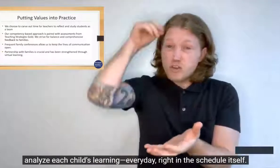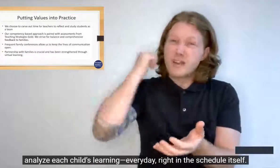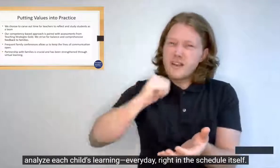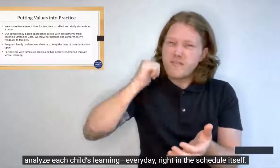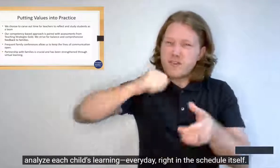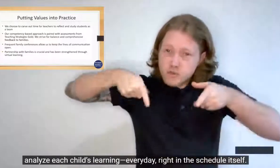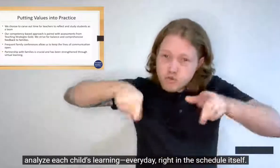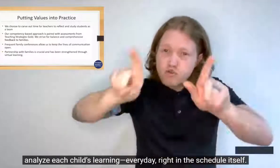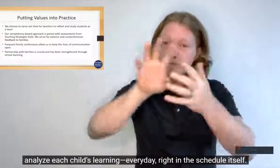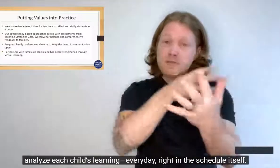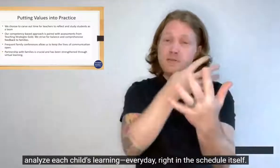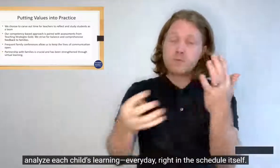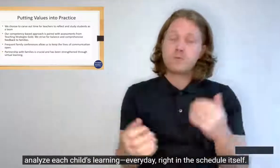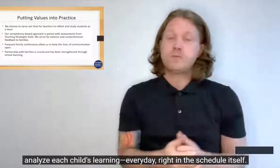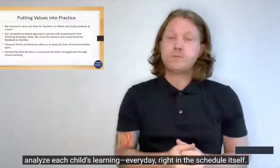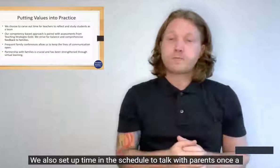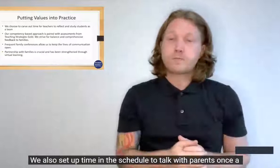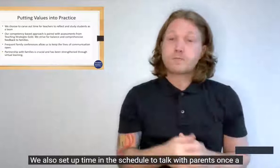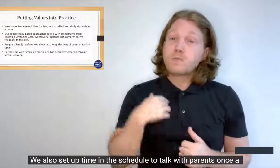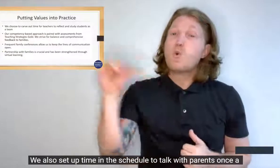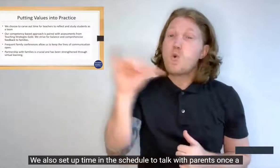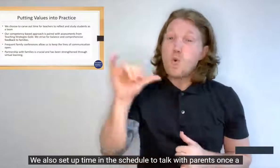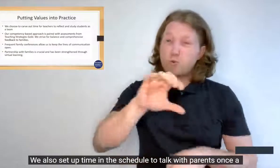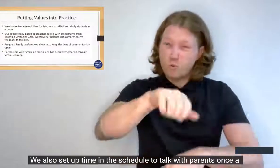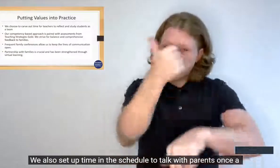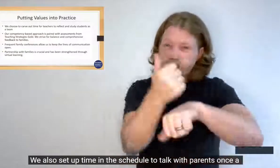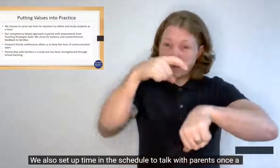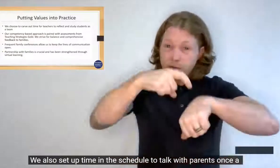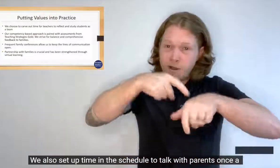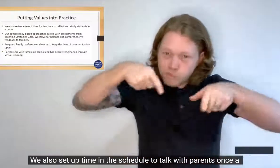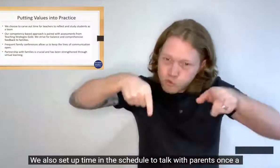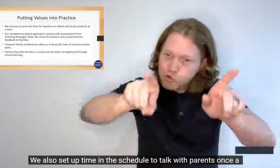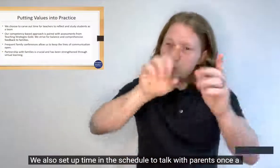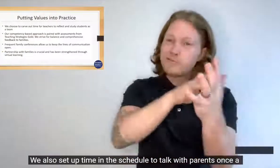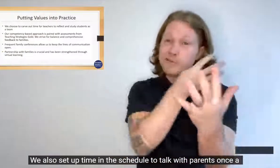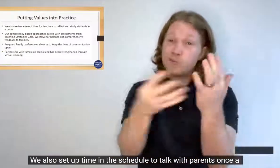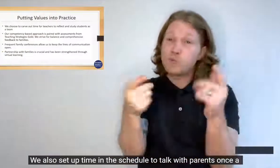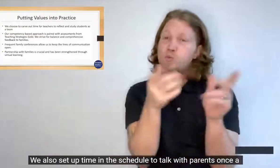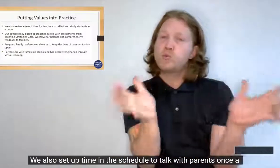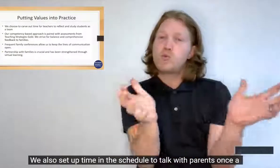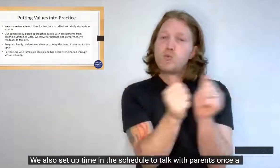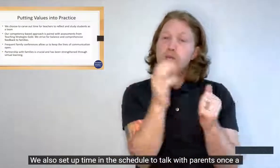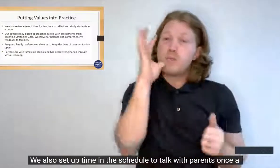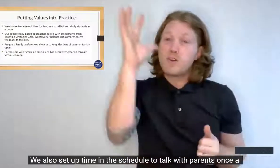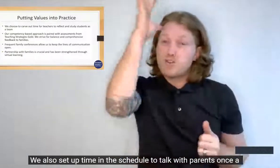each child's learning every day. It's earmarked in our schedule. We also have time in the schedule to talk with